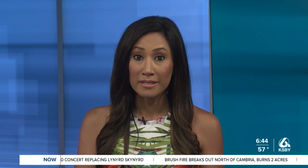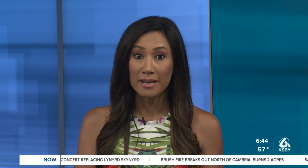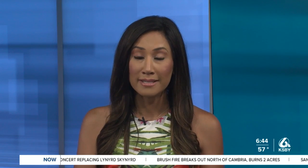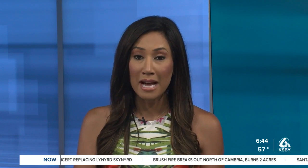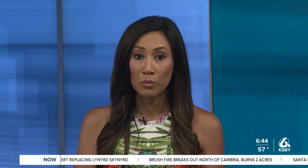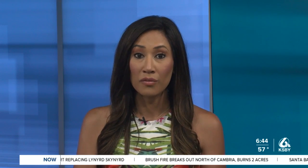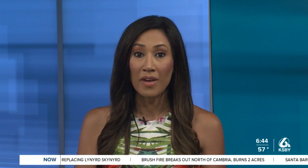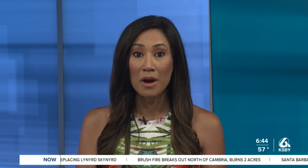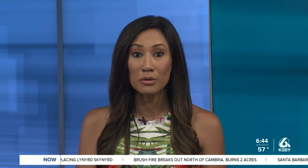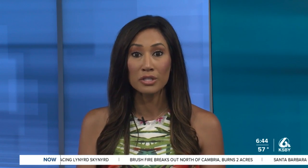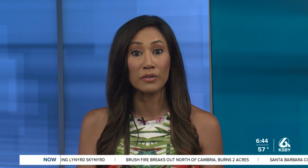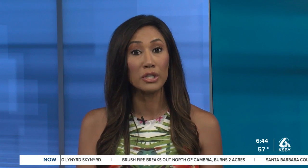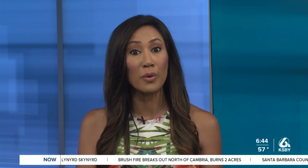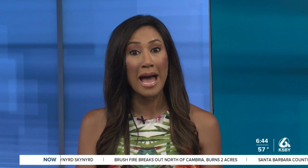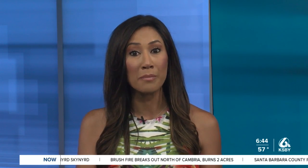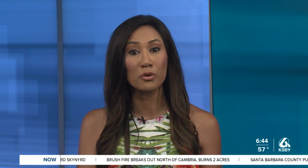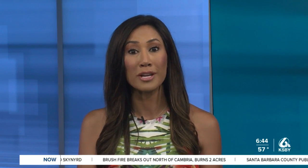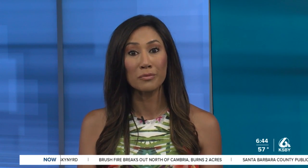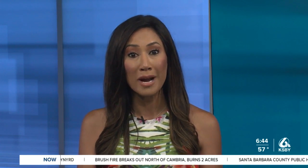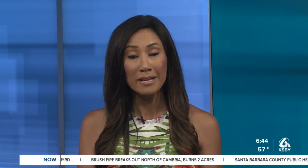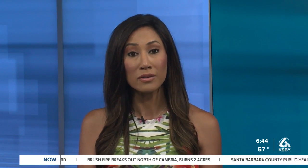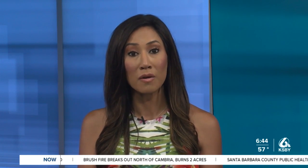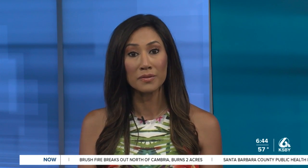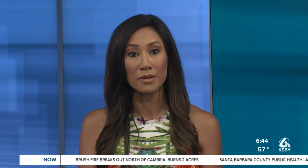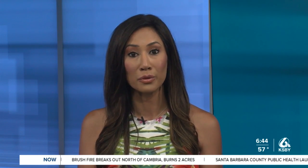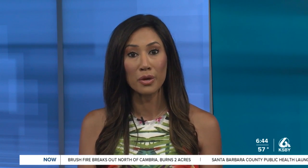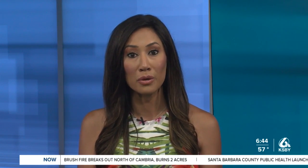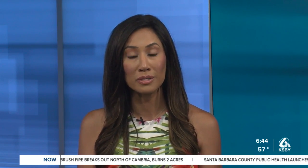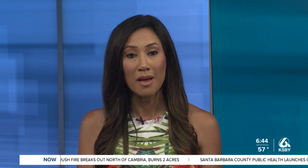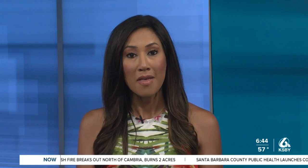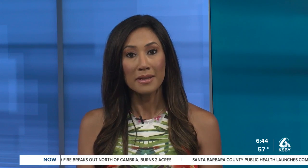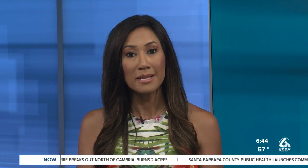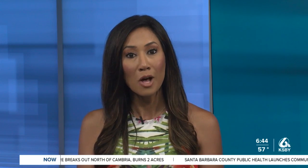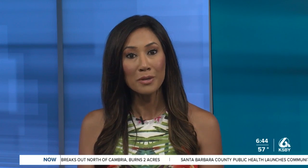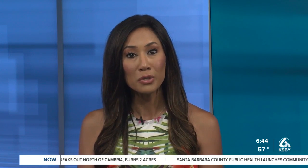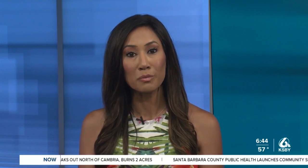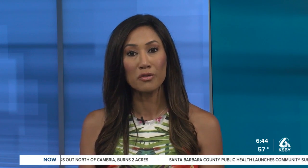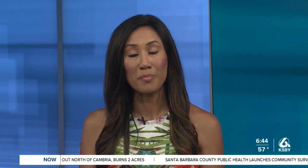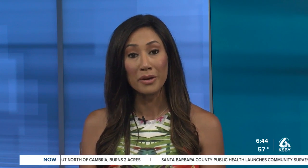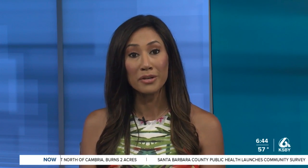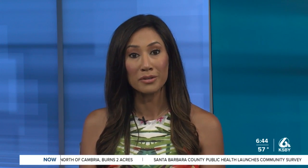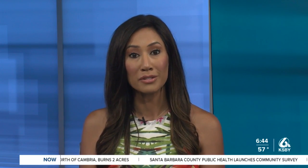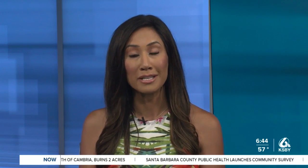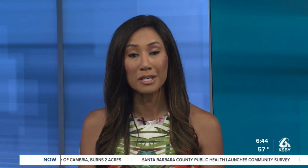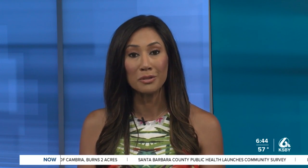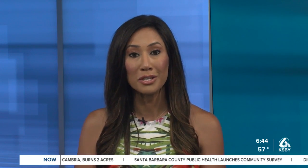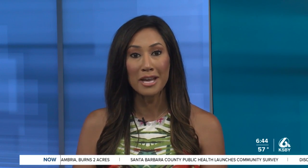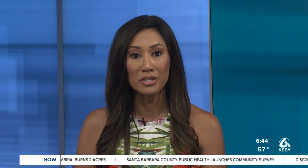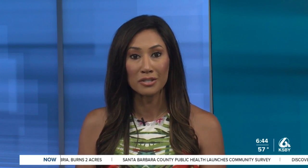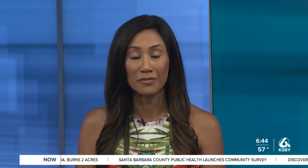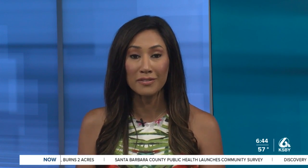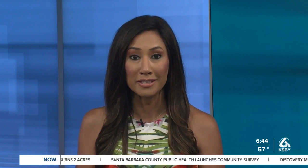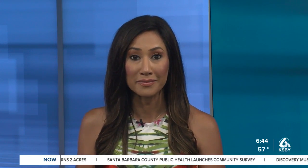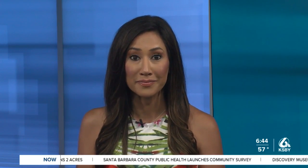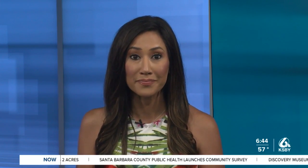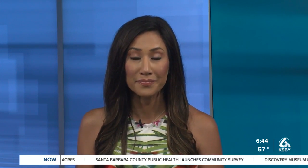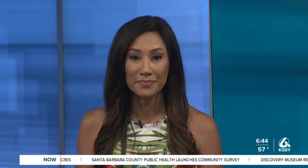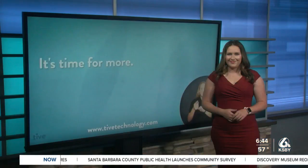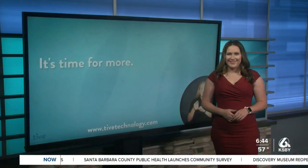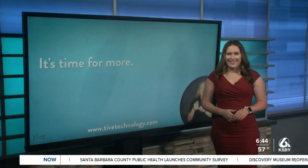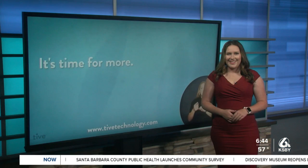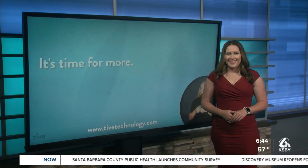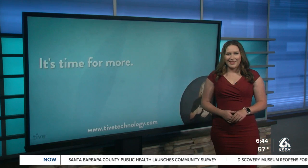Our Vivian Rennie sat down with founders of a new app created right here on the Central Coast that is helping to remove barriers in communication. Vivian.